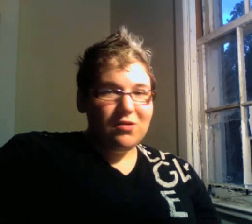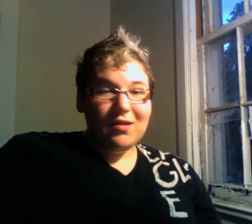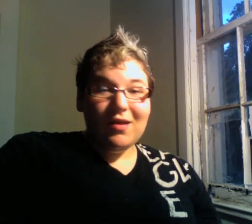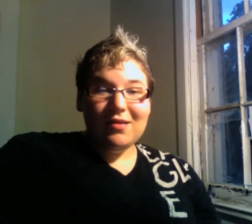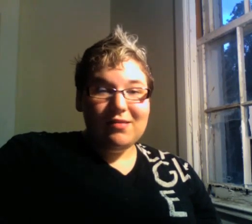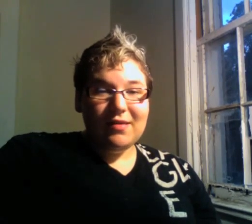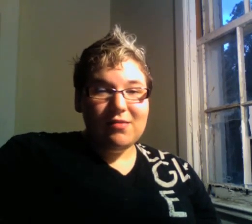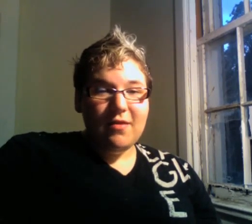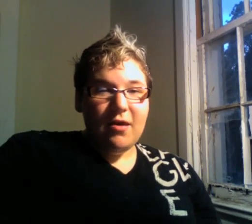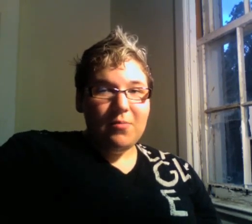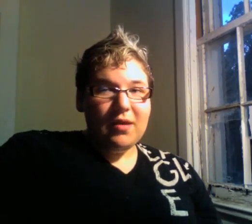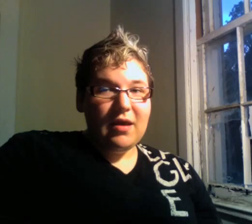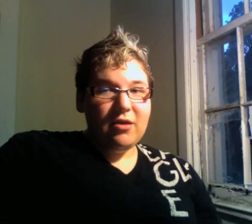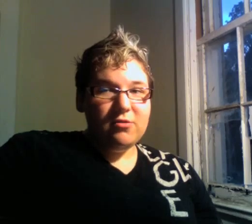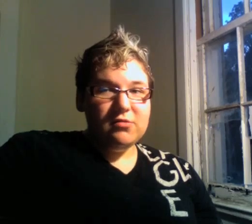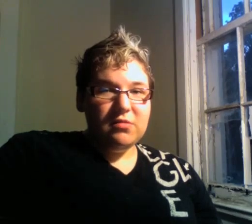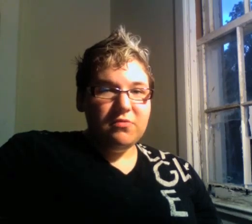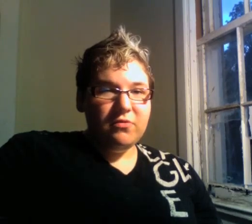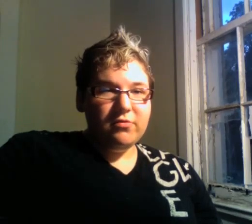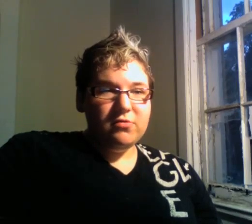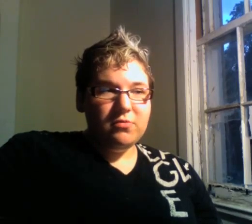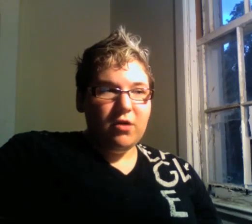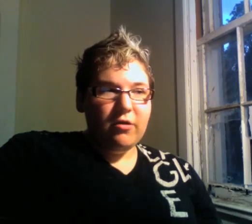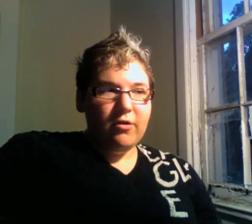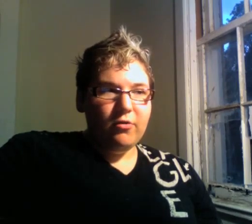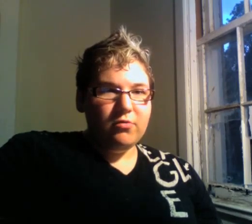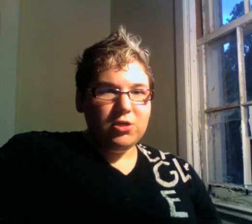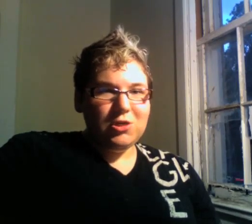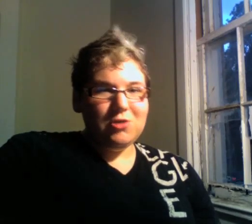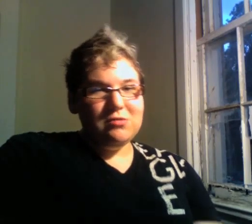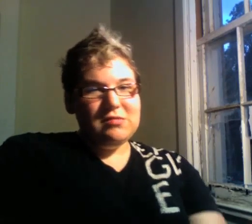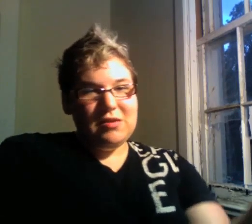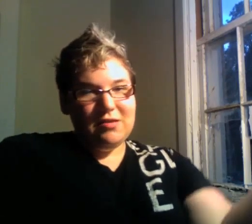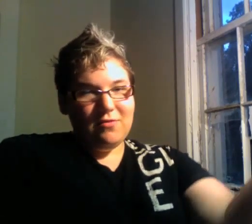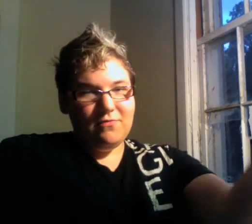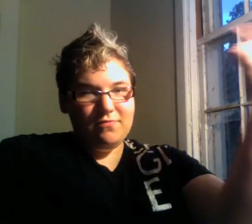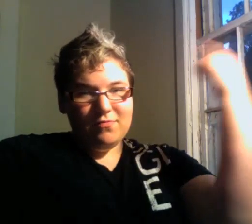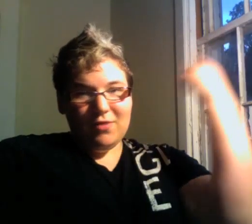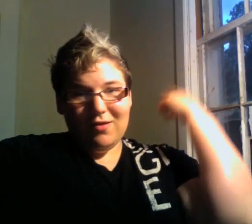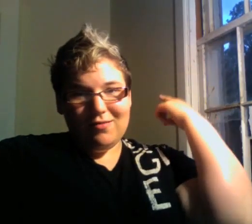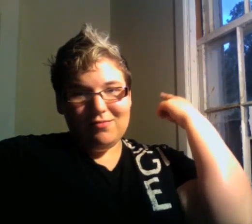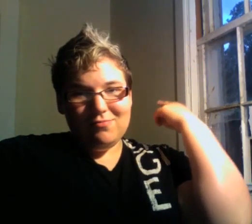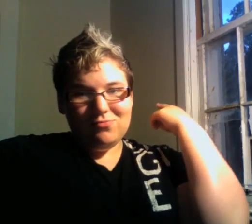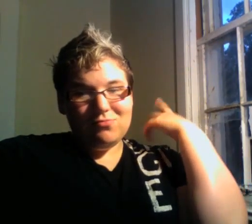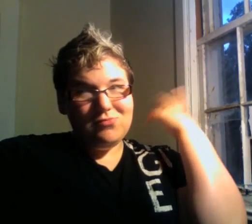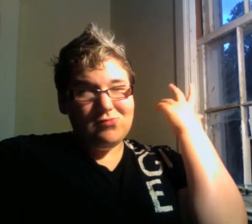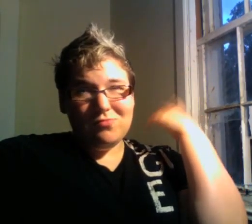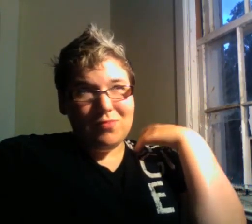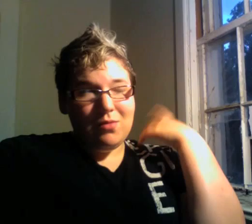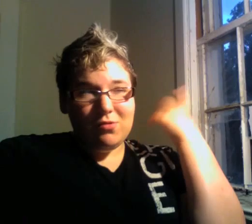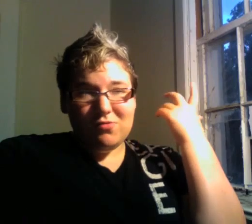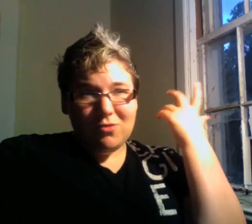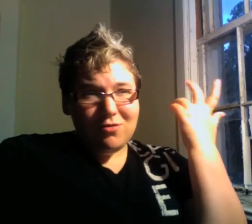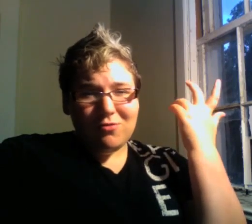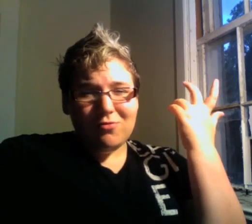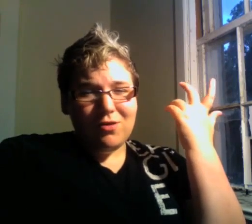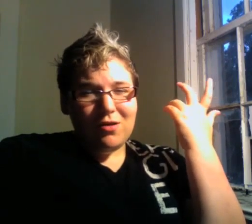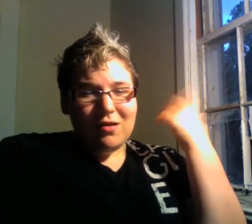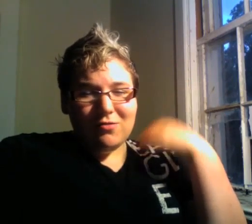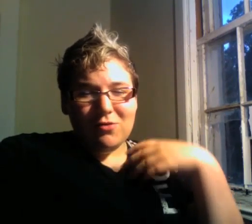good I need to get my calendars up before tomorrow which you'll see in a like maybe tomorrow I don't know